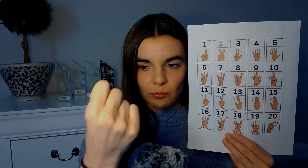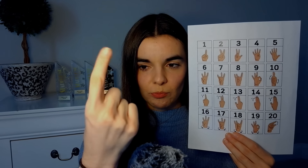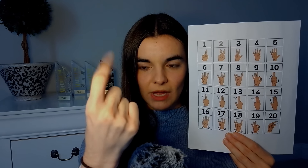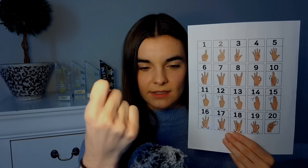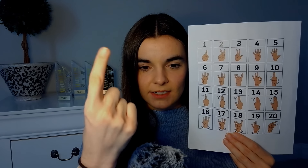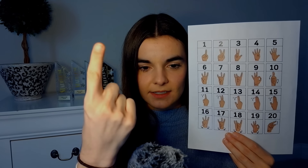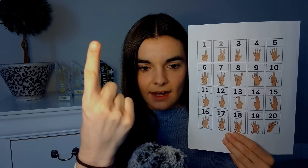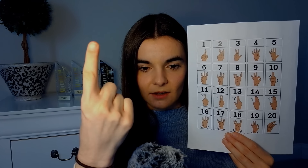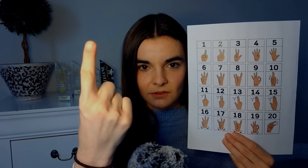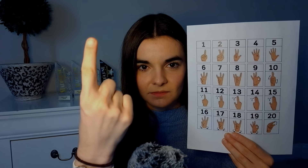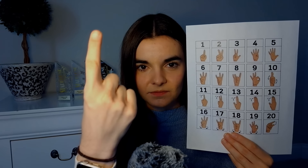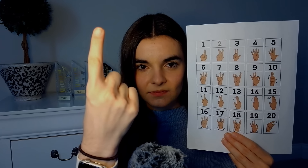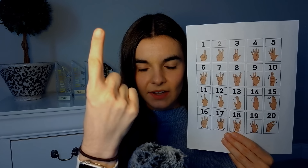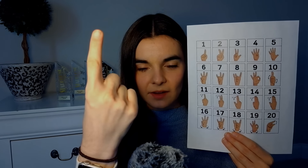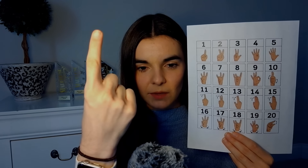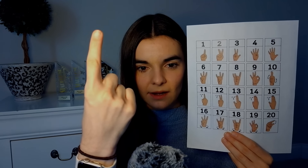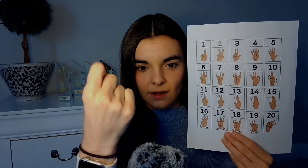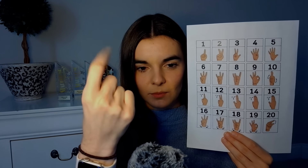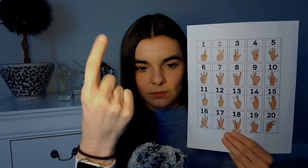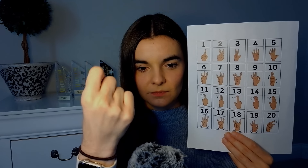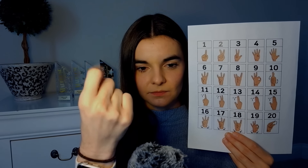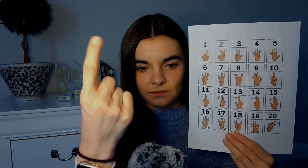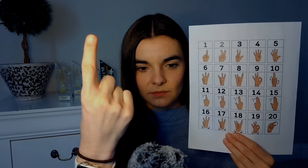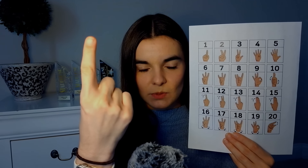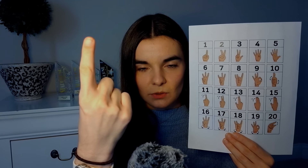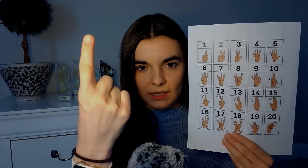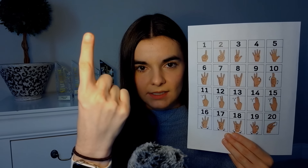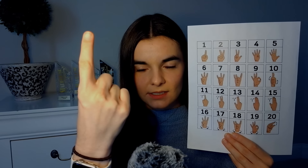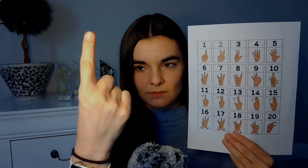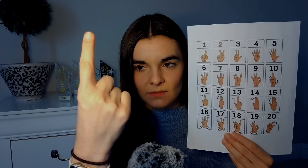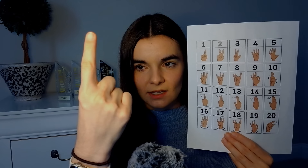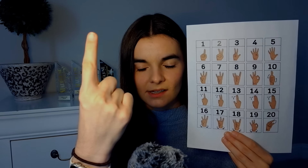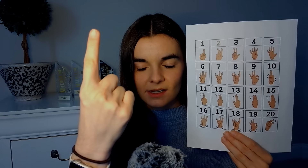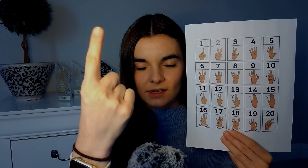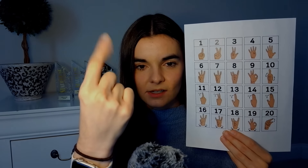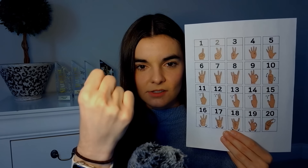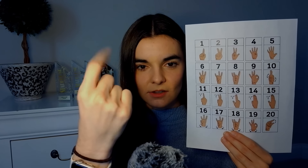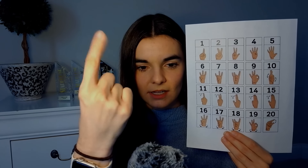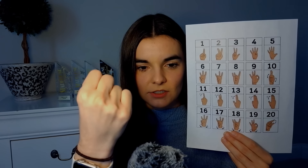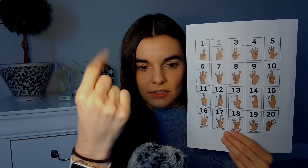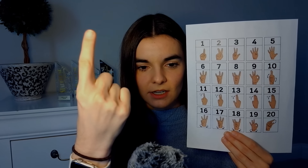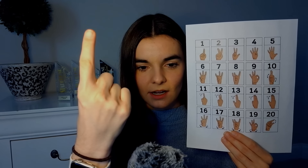bend it down and back up twice. So that's your 11.